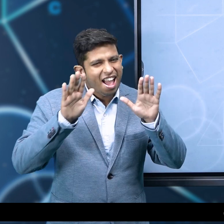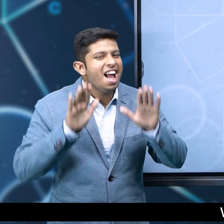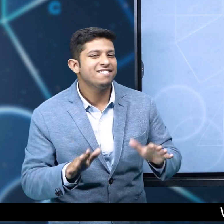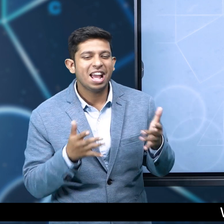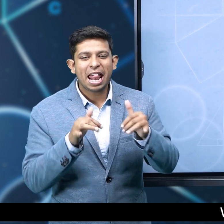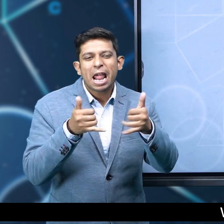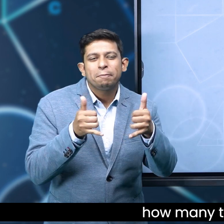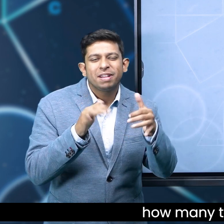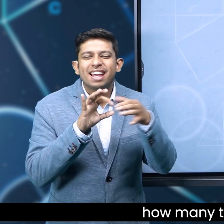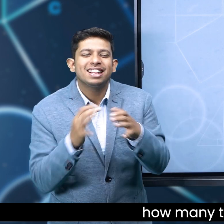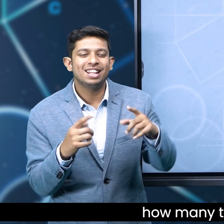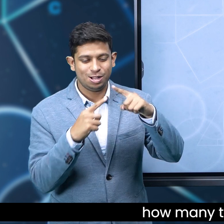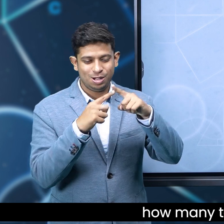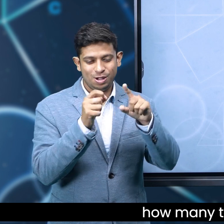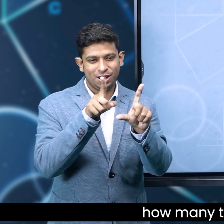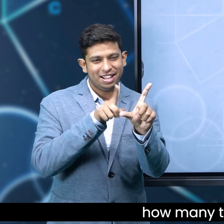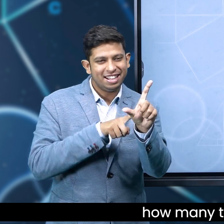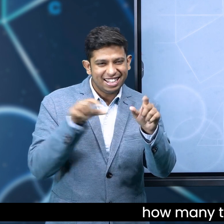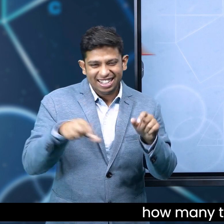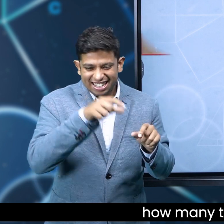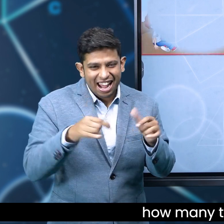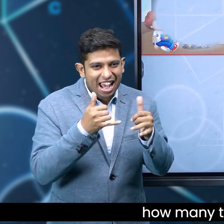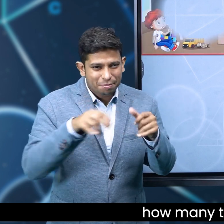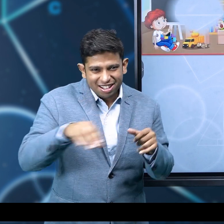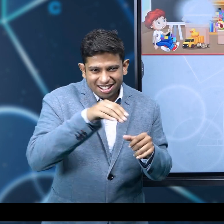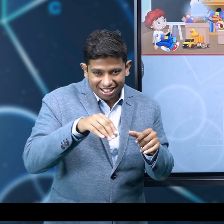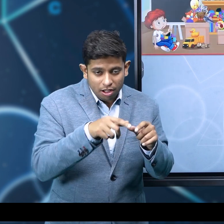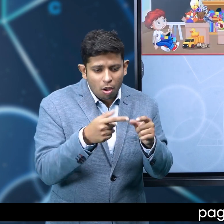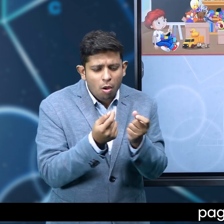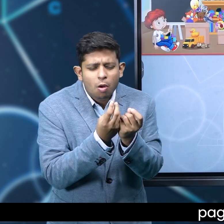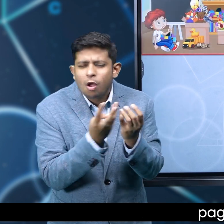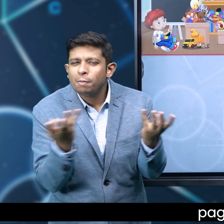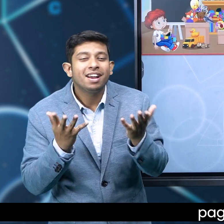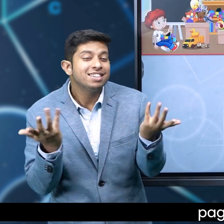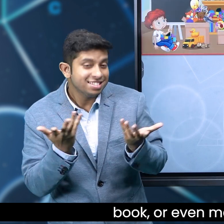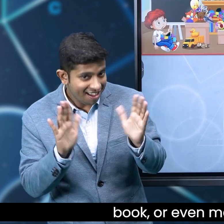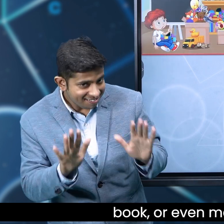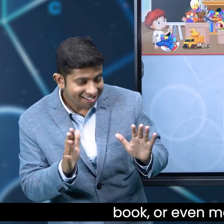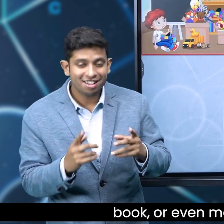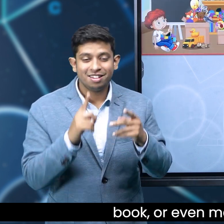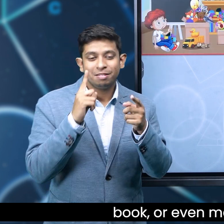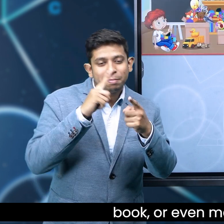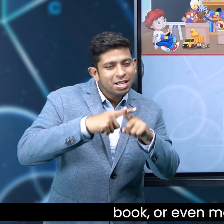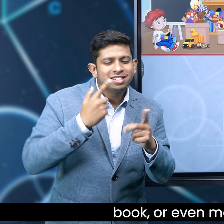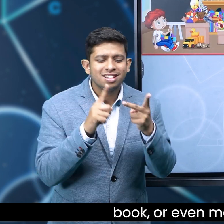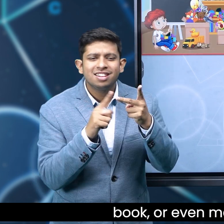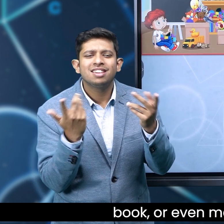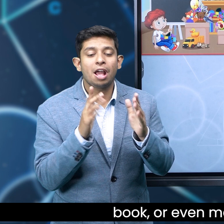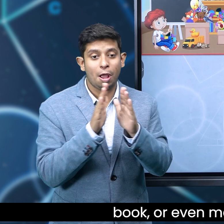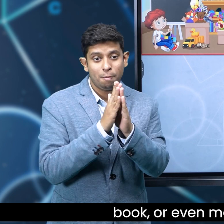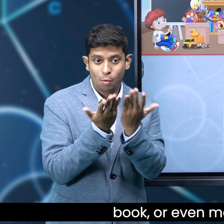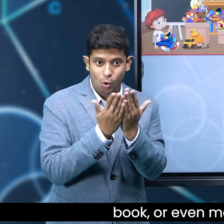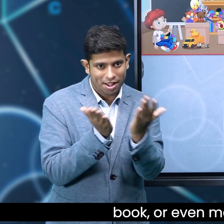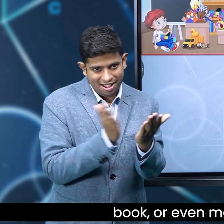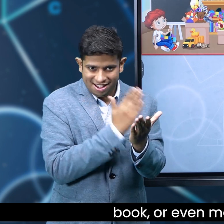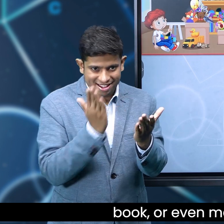When you count how many toys you have, keep track of the number of pages you've read in a book, or even measure the time left for a